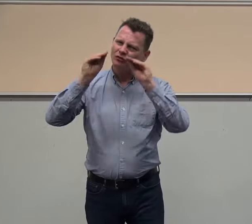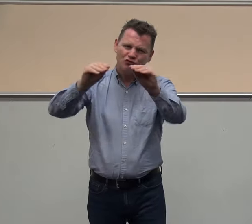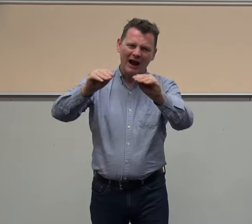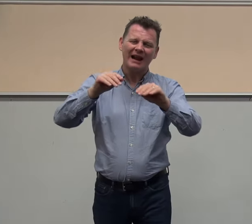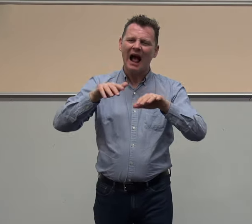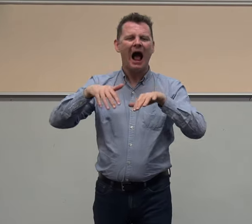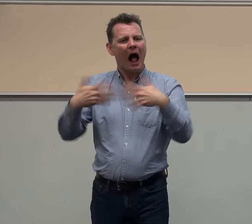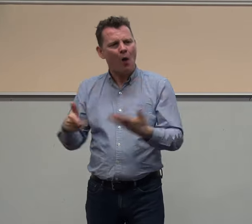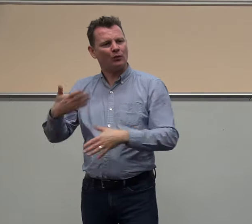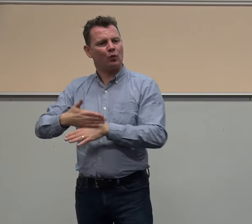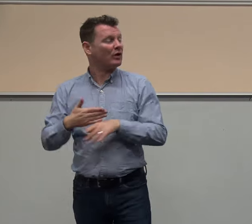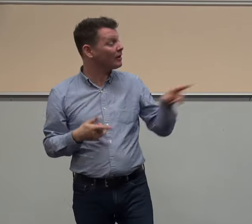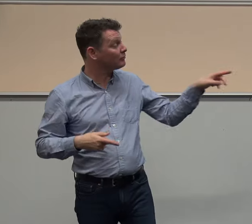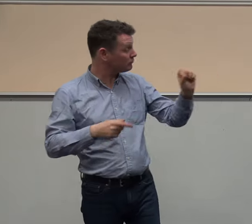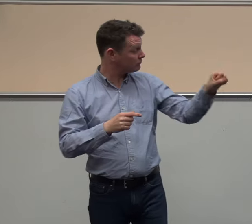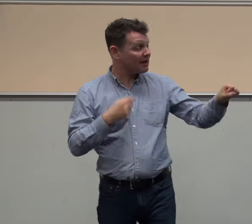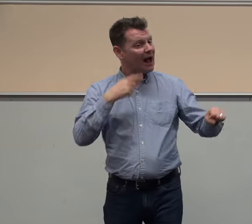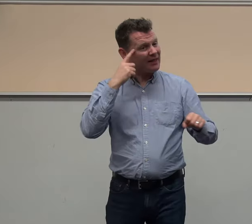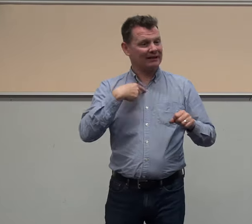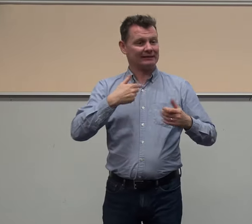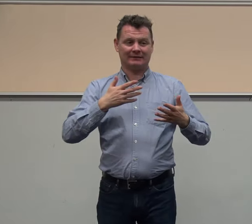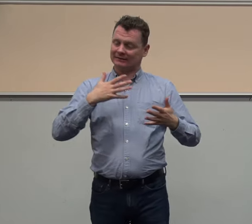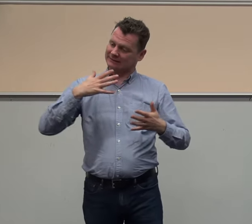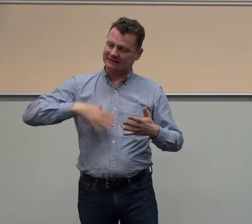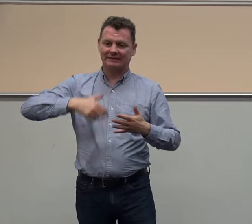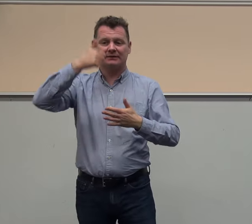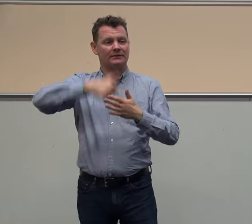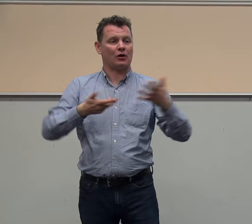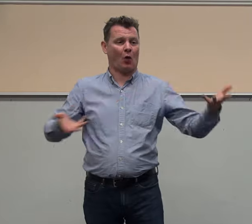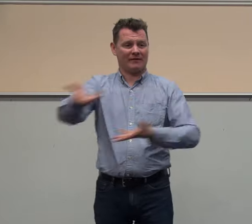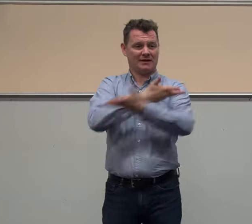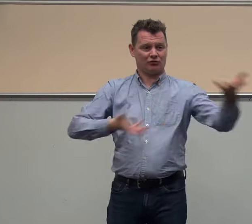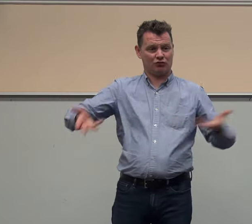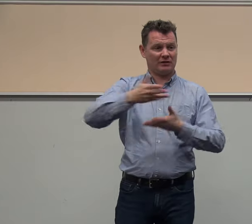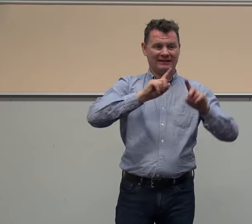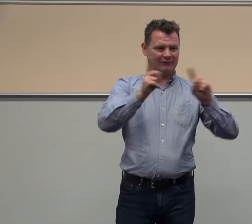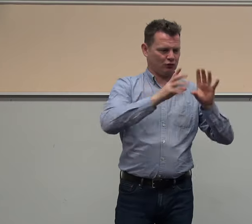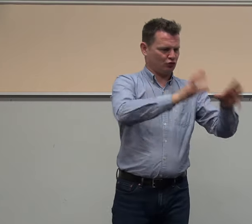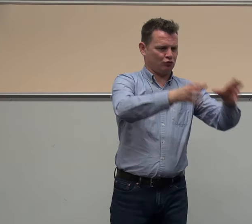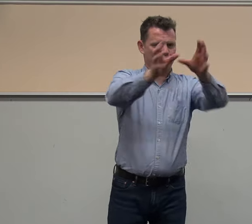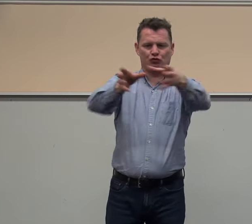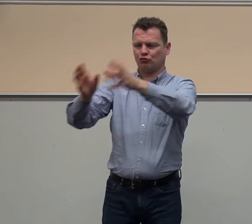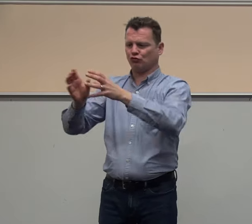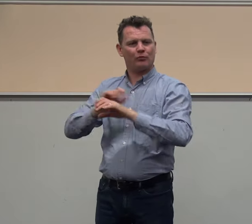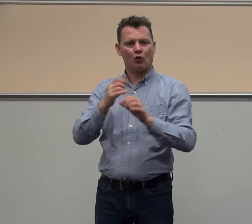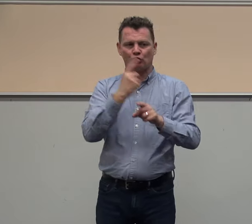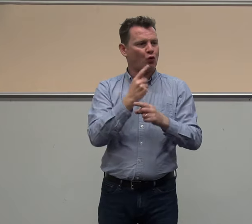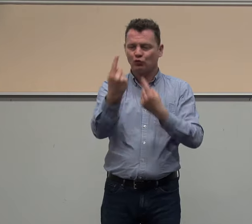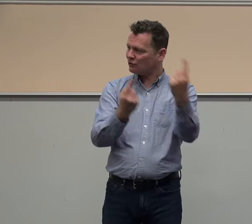I think it's about starting a conversation. I think that if all these people don't talk to each other, then